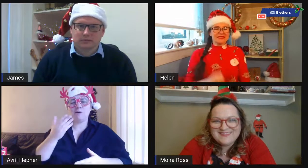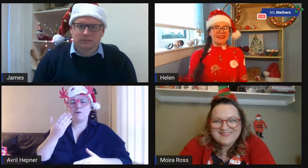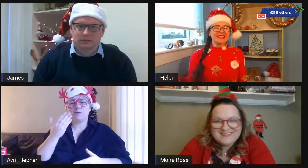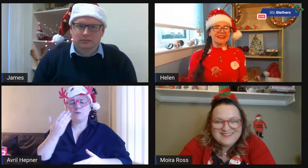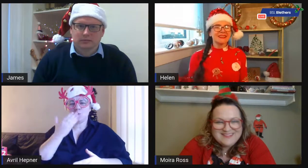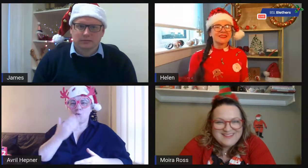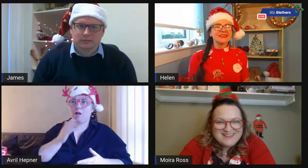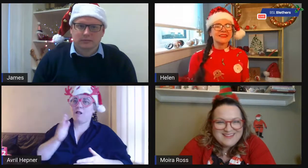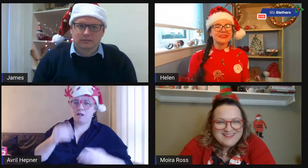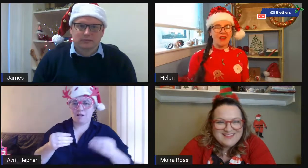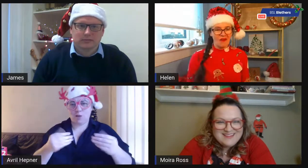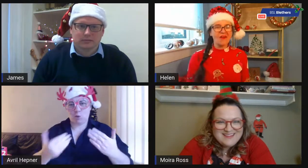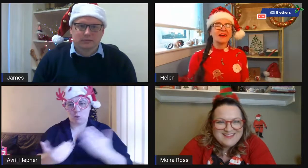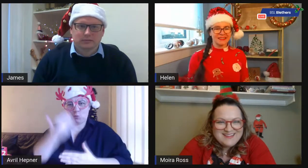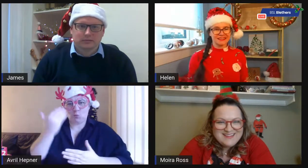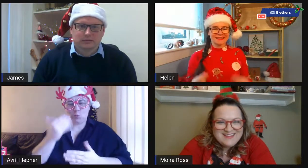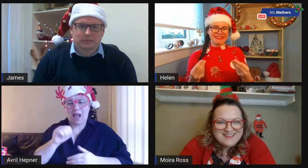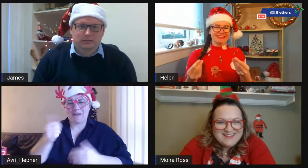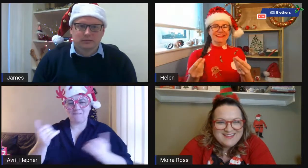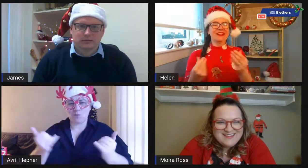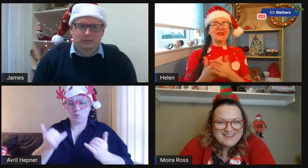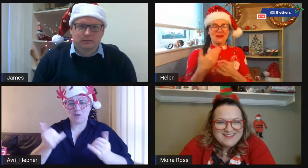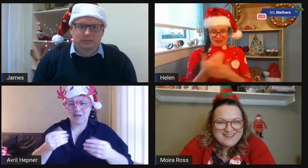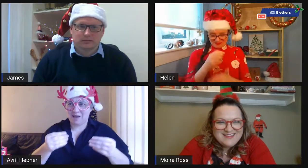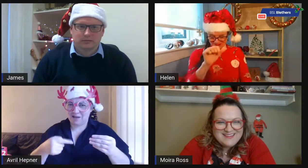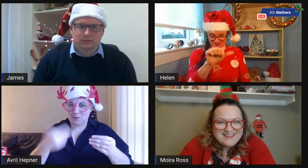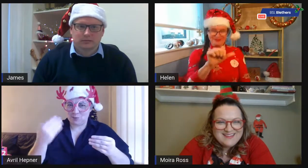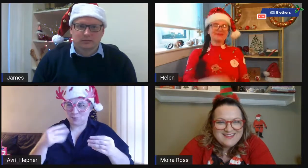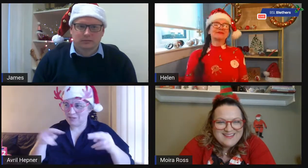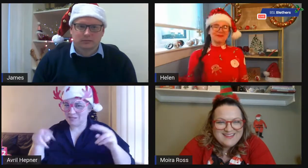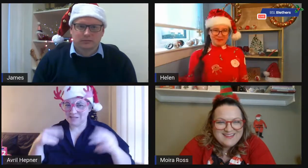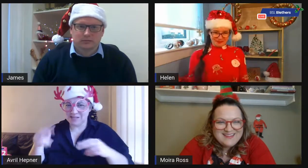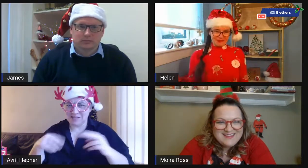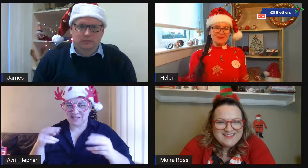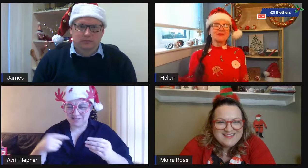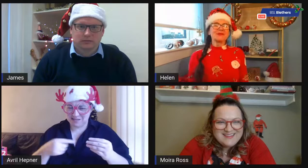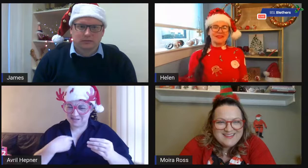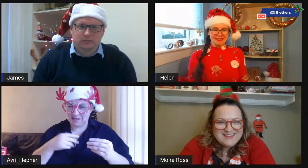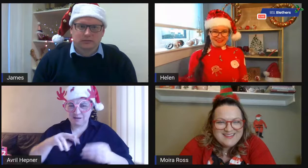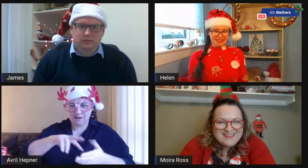got that, and I loved it. So you go to school with all your shiny new things. Yes. Yeah.